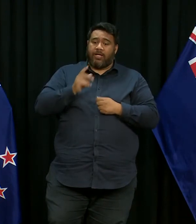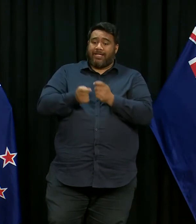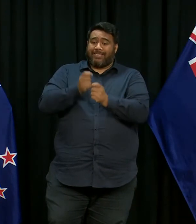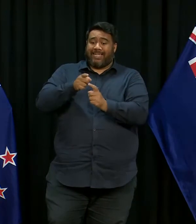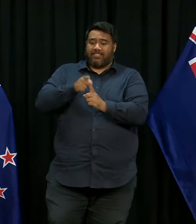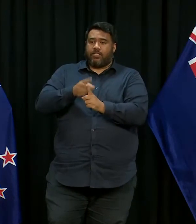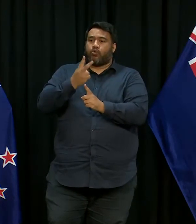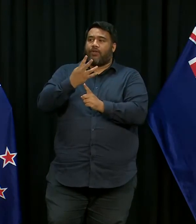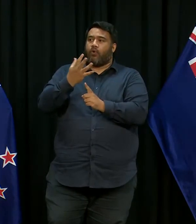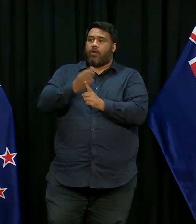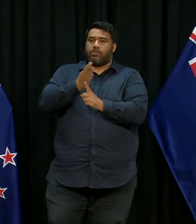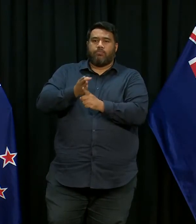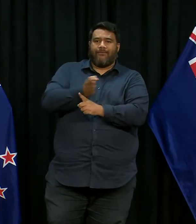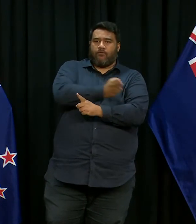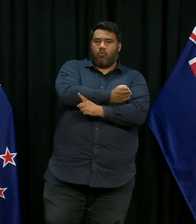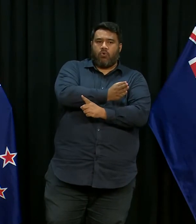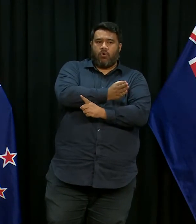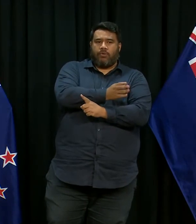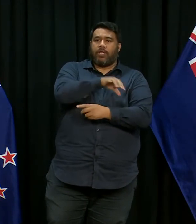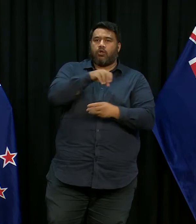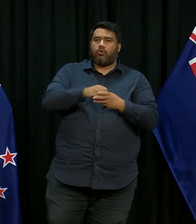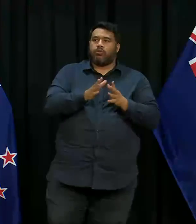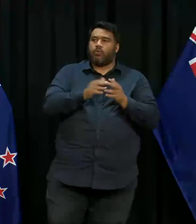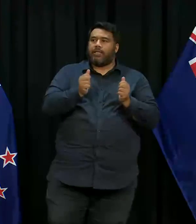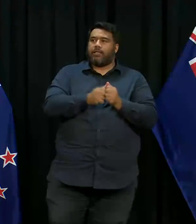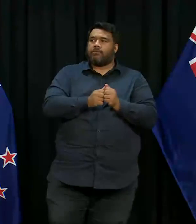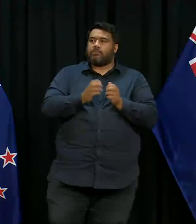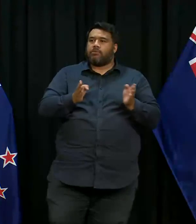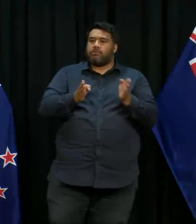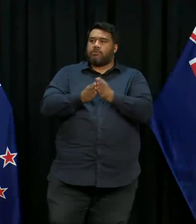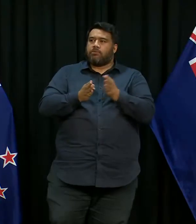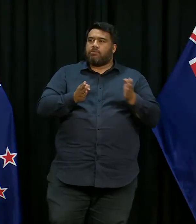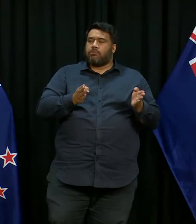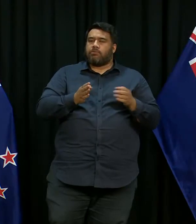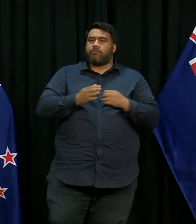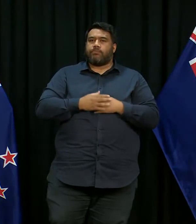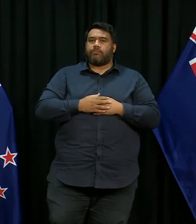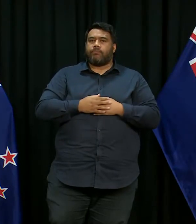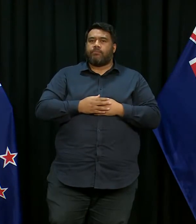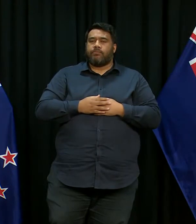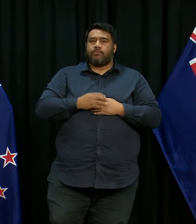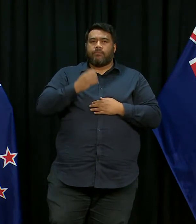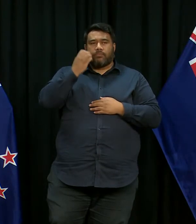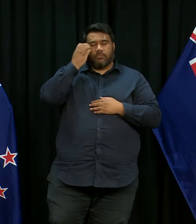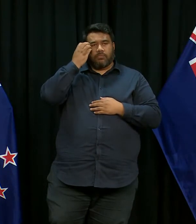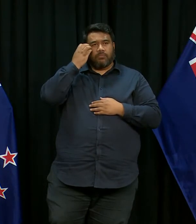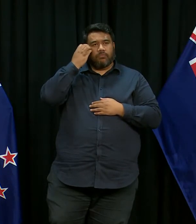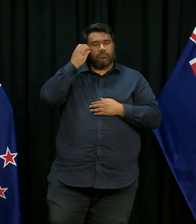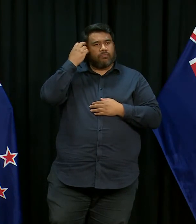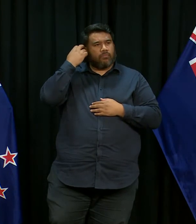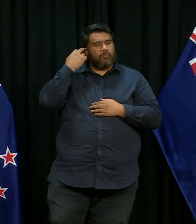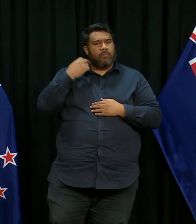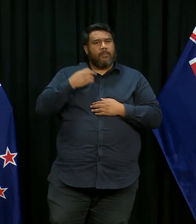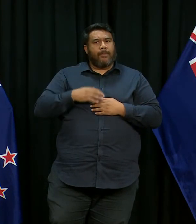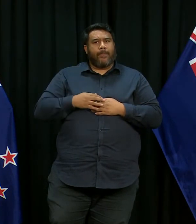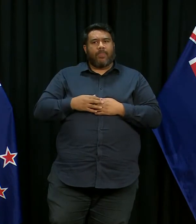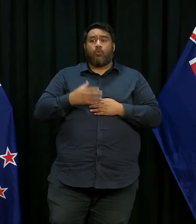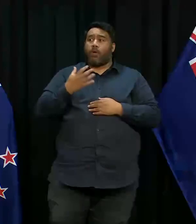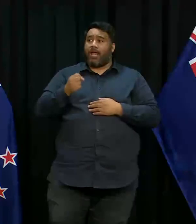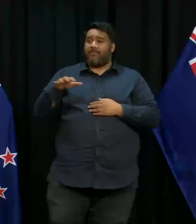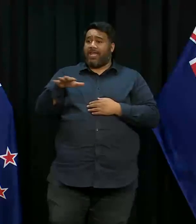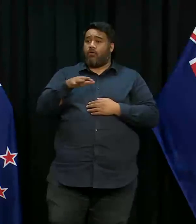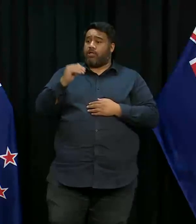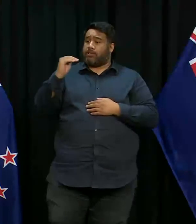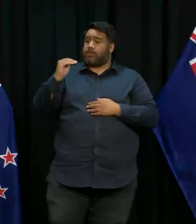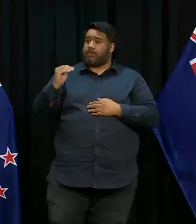so that does include the weekend. There is a handful of locations of interest. The details of those and the